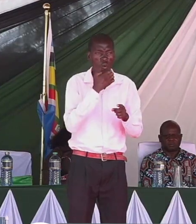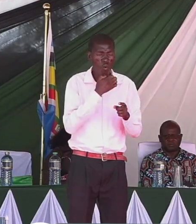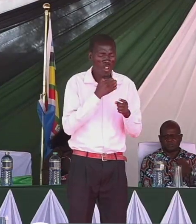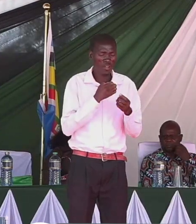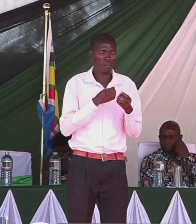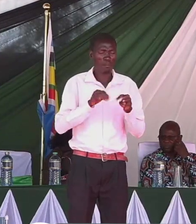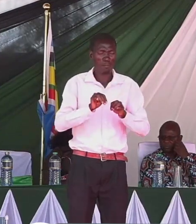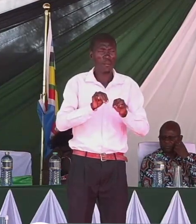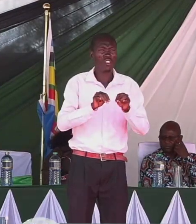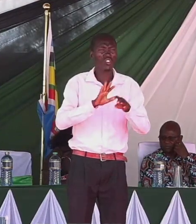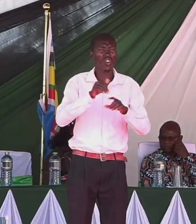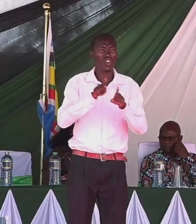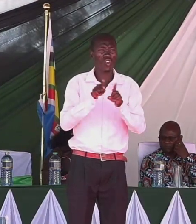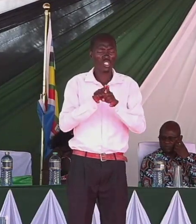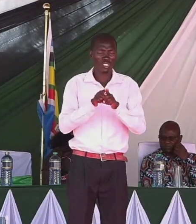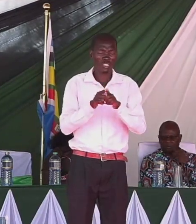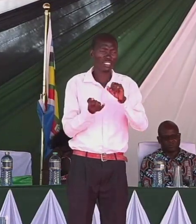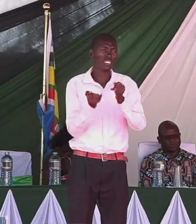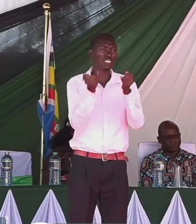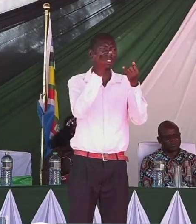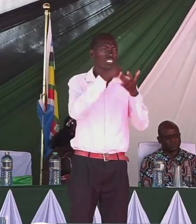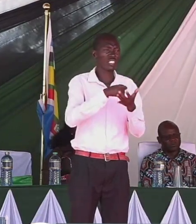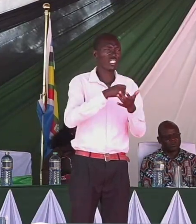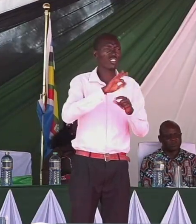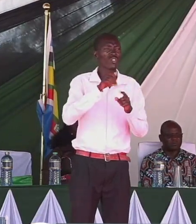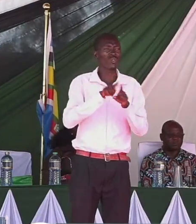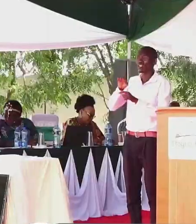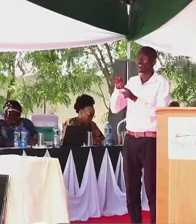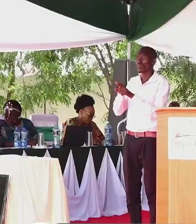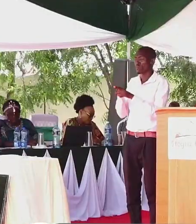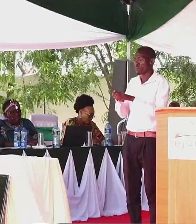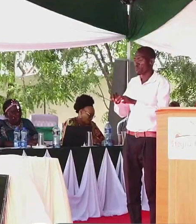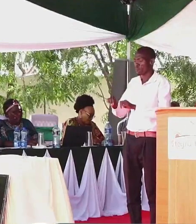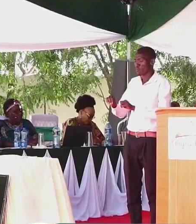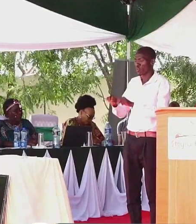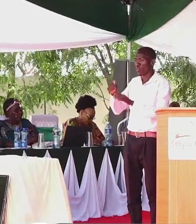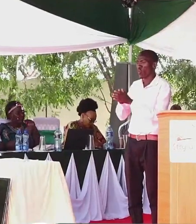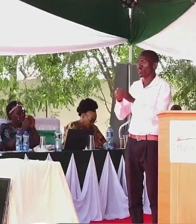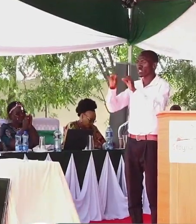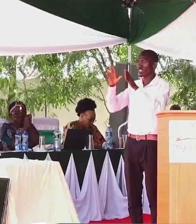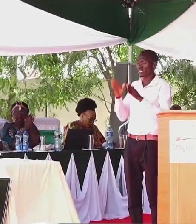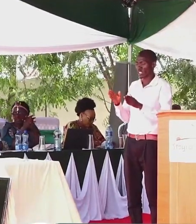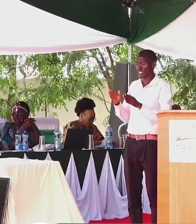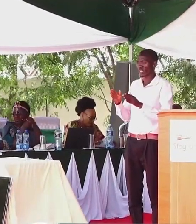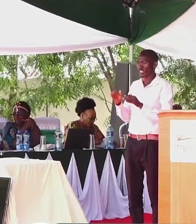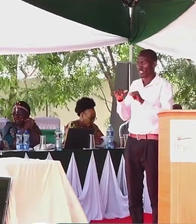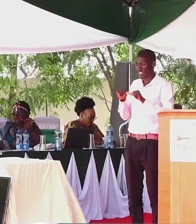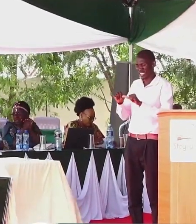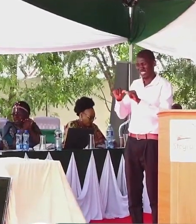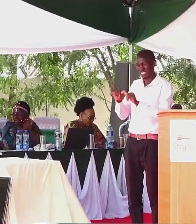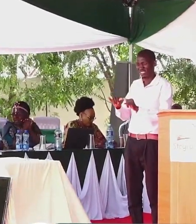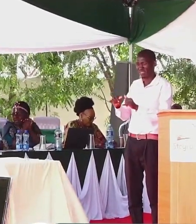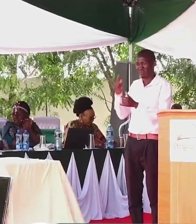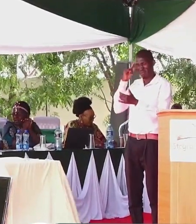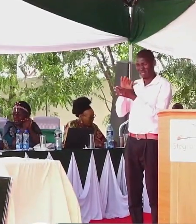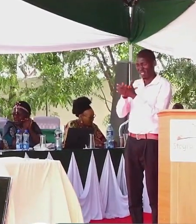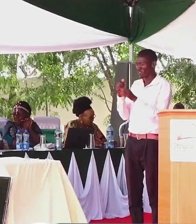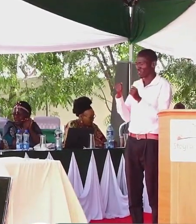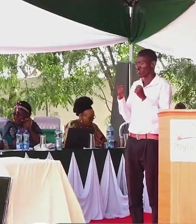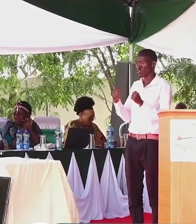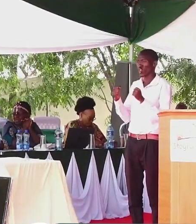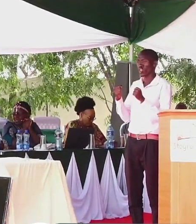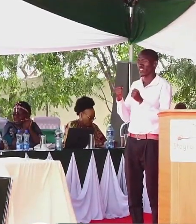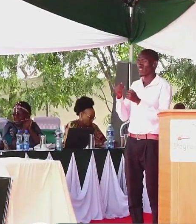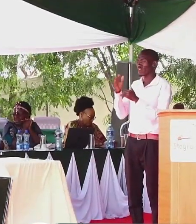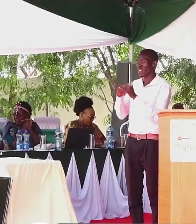You remember the thematic integrated method, where most of our teachers still insist that they believe in it strongly, even than